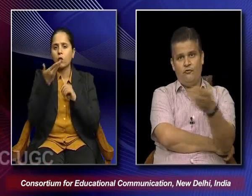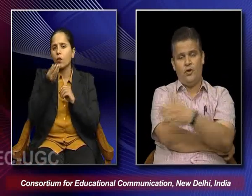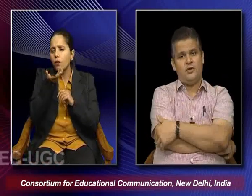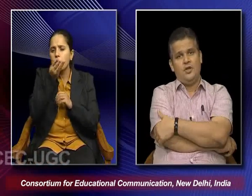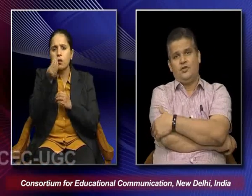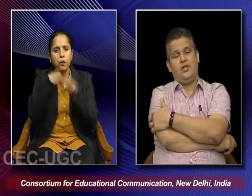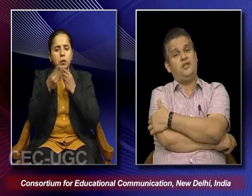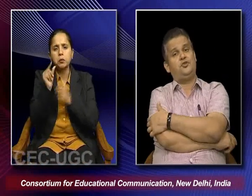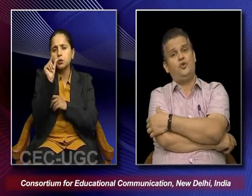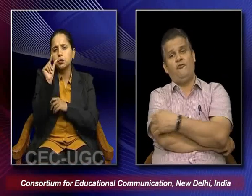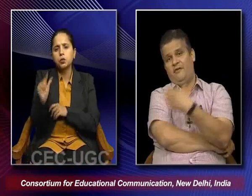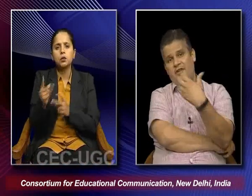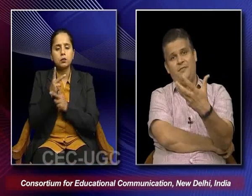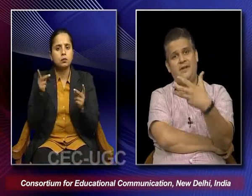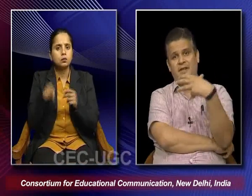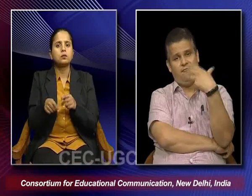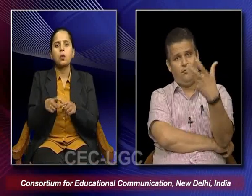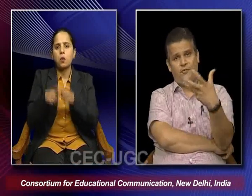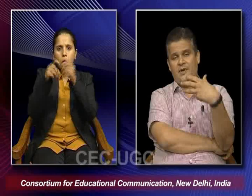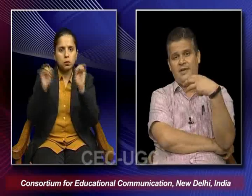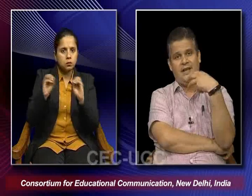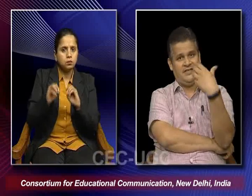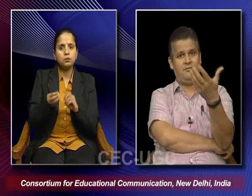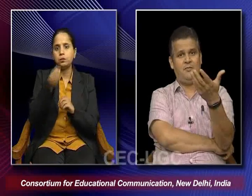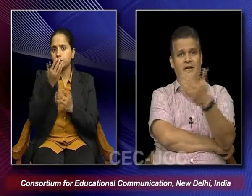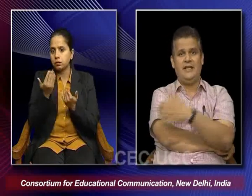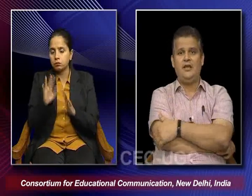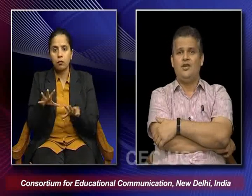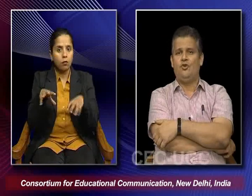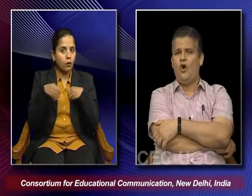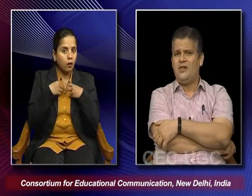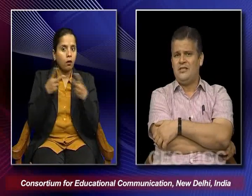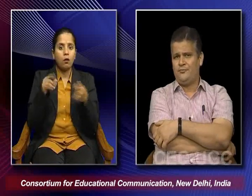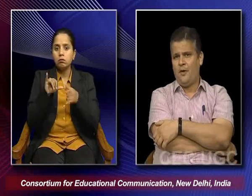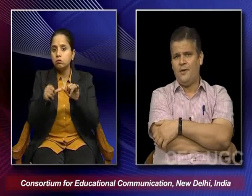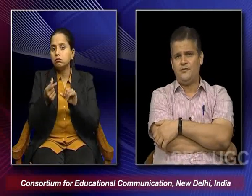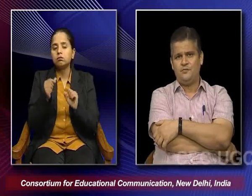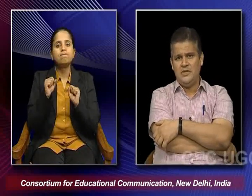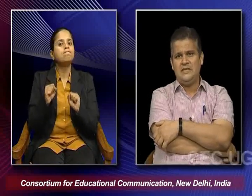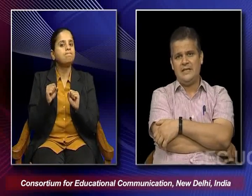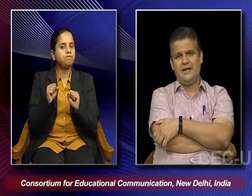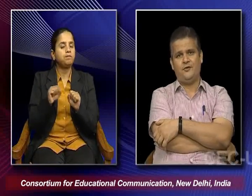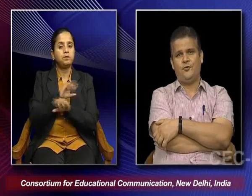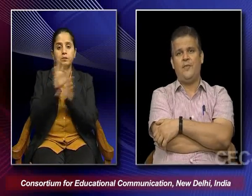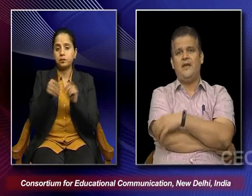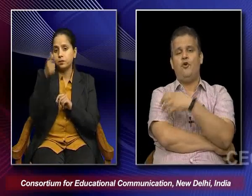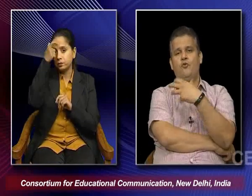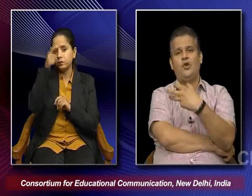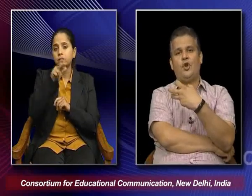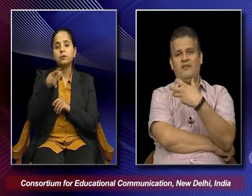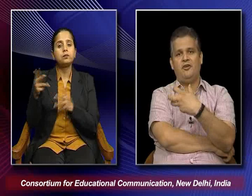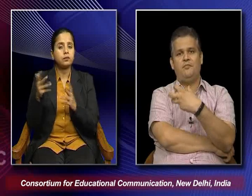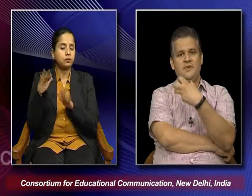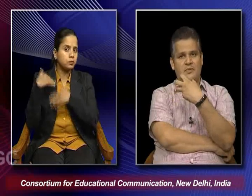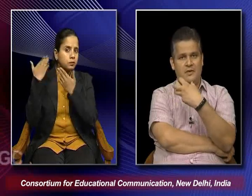look for. So there is the issue of availability, affordability and acceptability. So all these problems means that